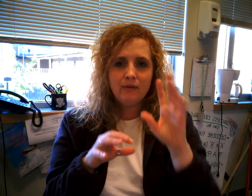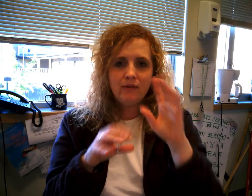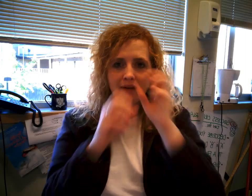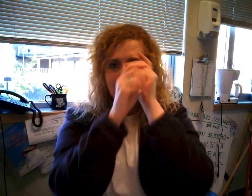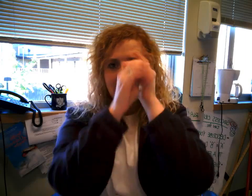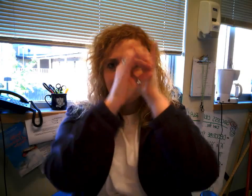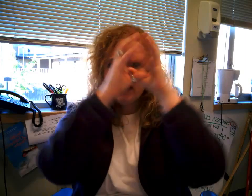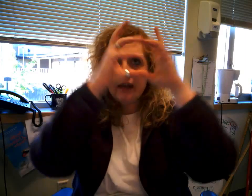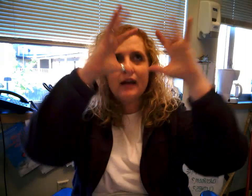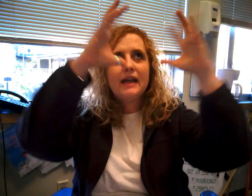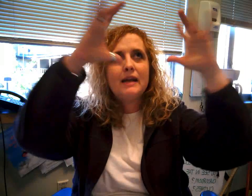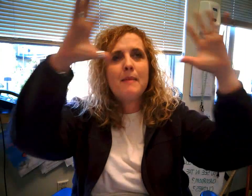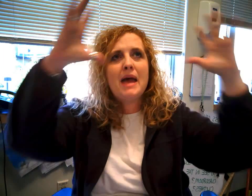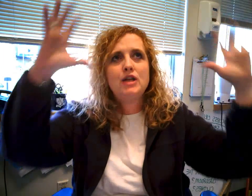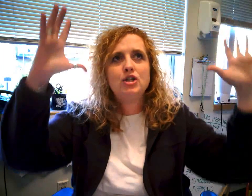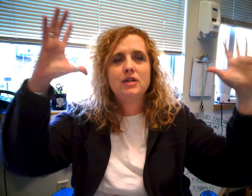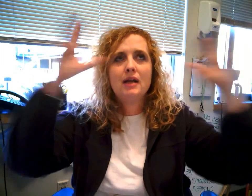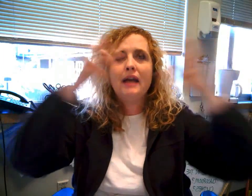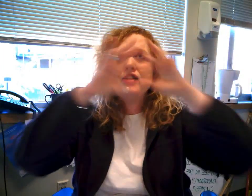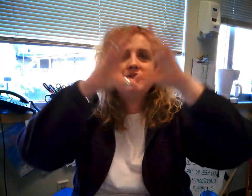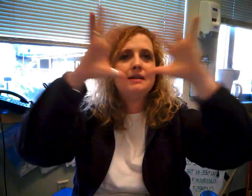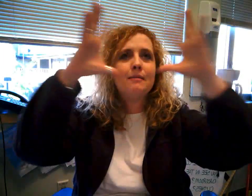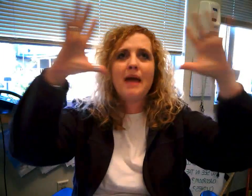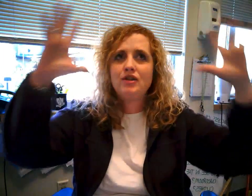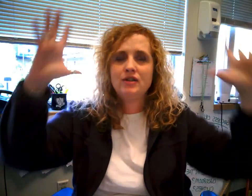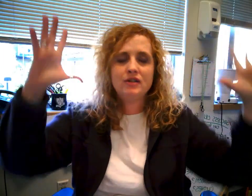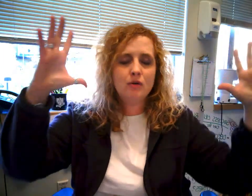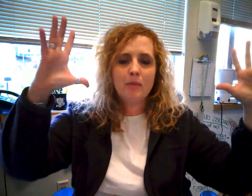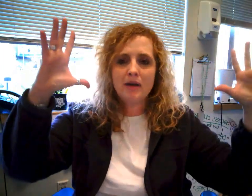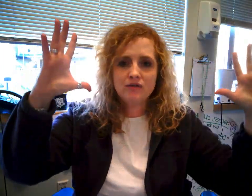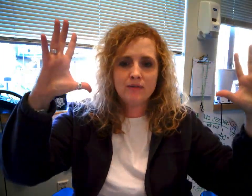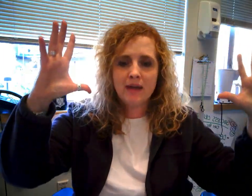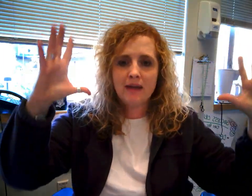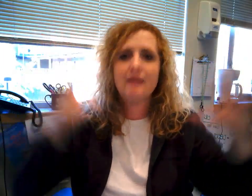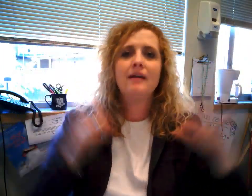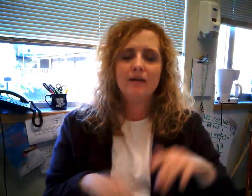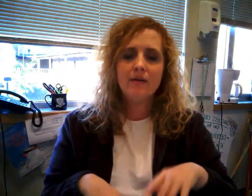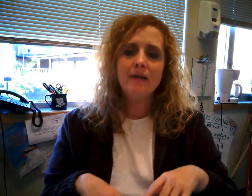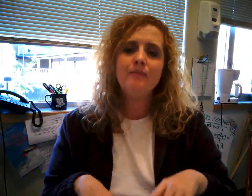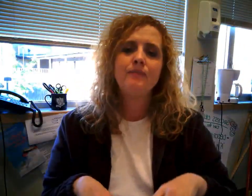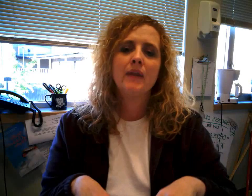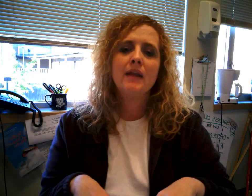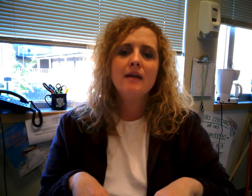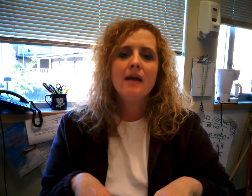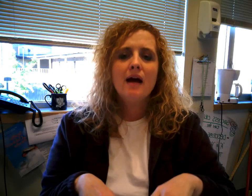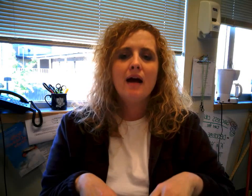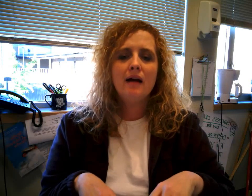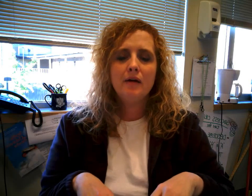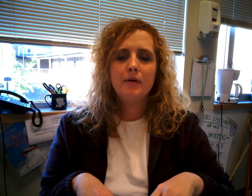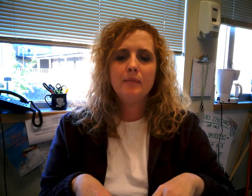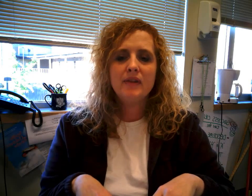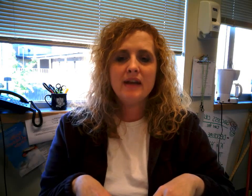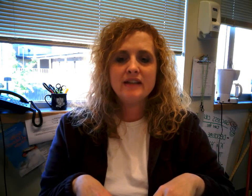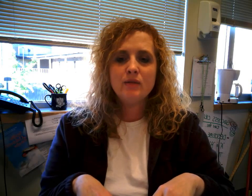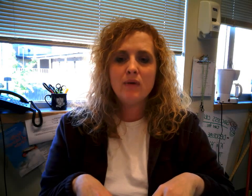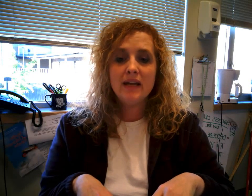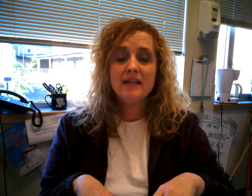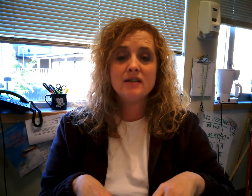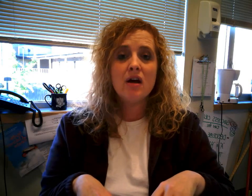still, with two Y's, and you're just pushing it like it's swinging forward, kind of